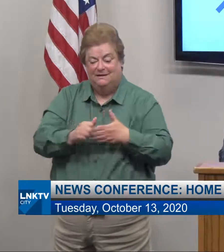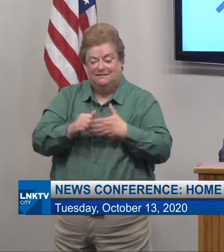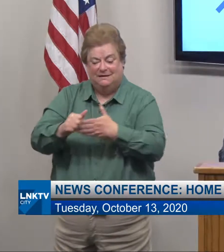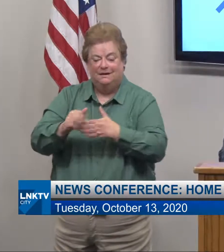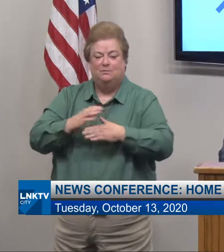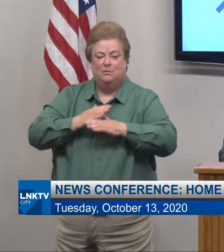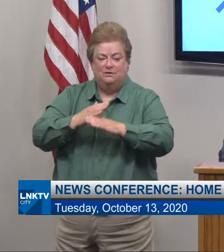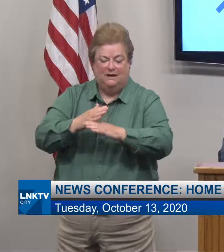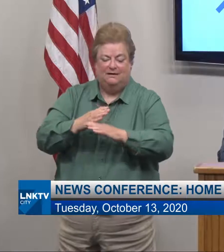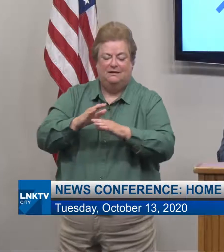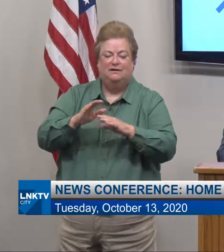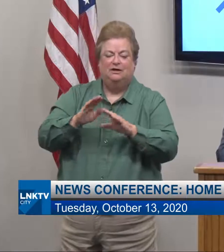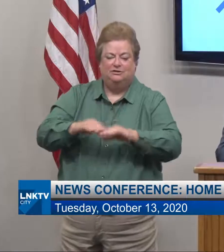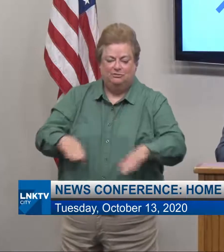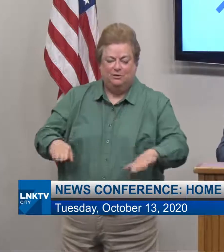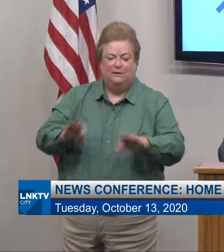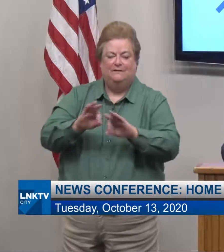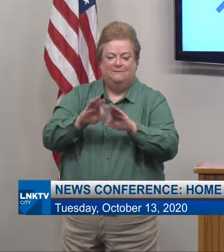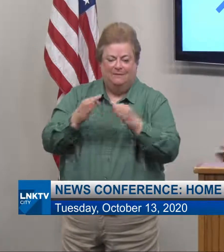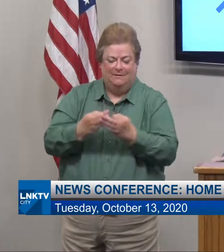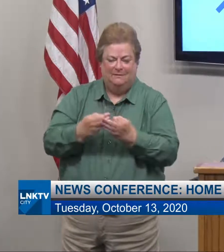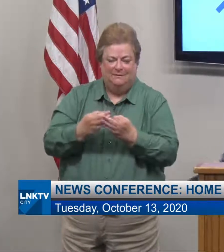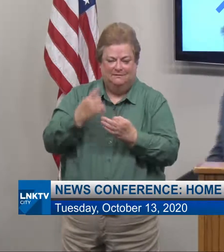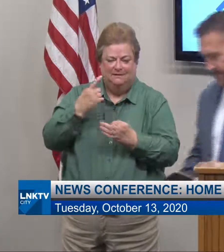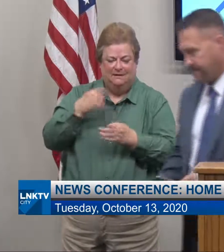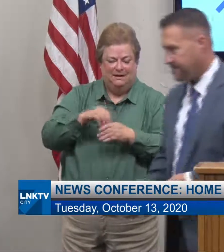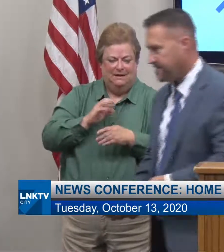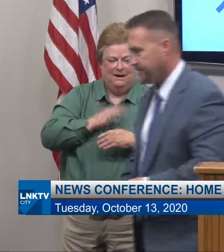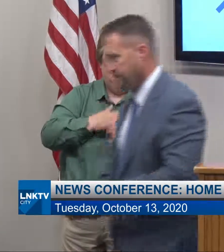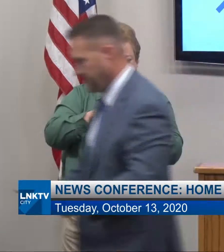and families in your community. Thank you very much.